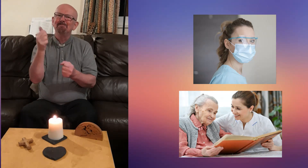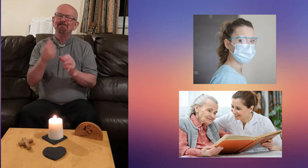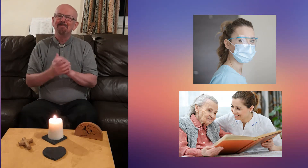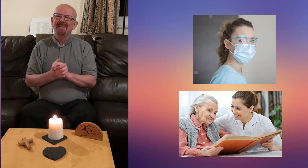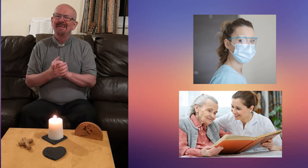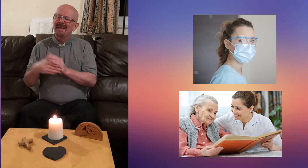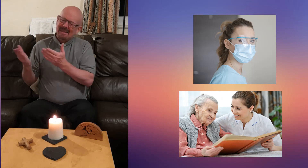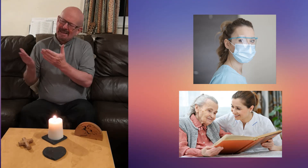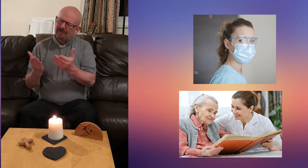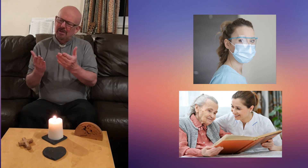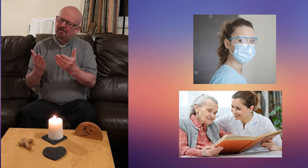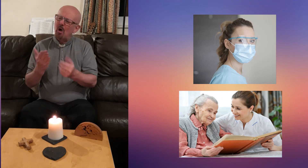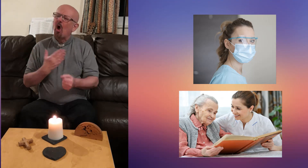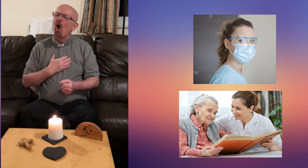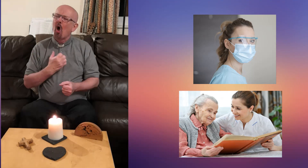Give them hope,